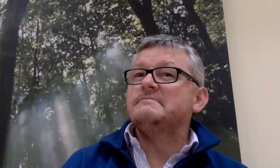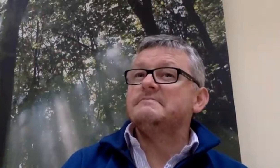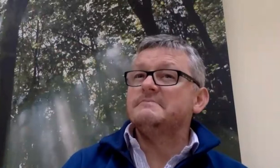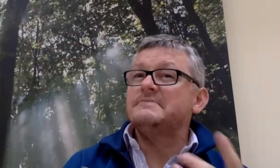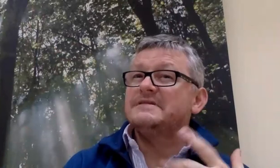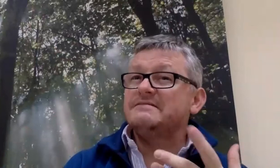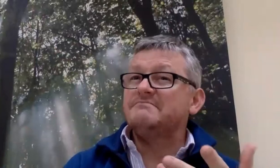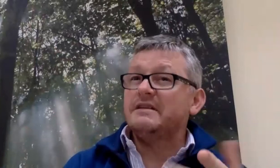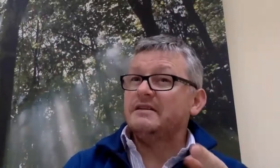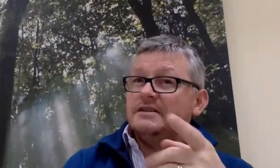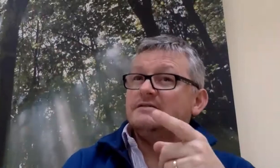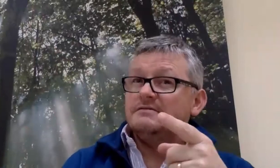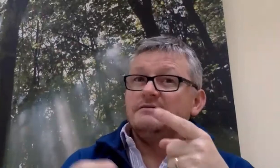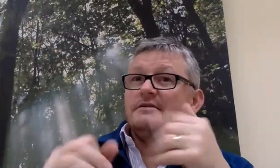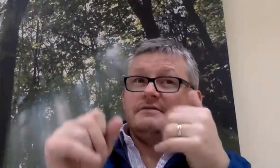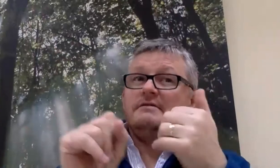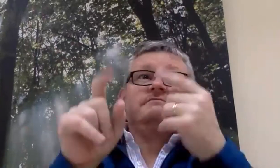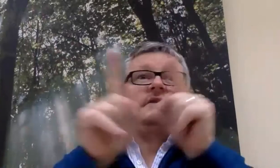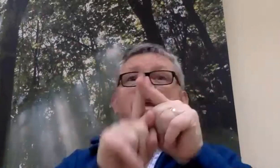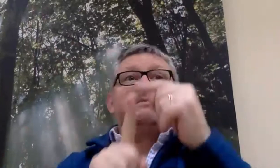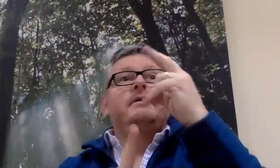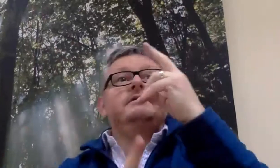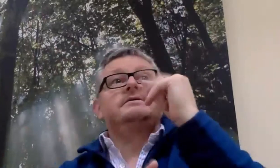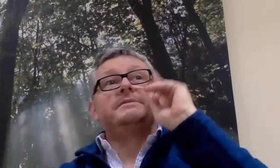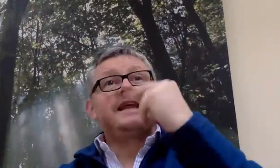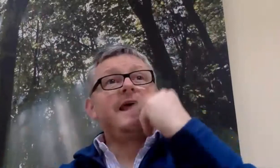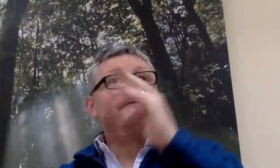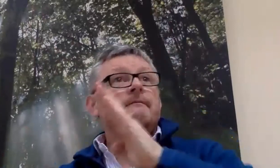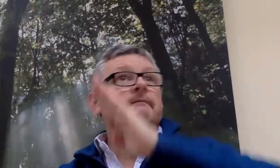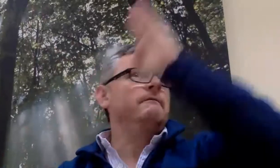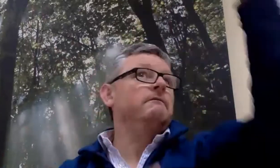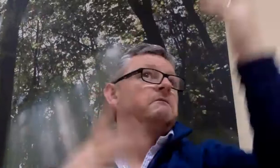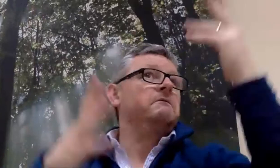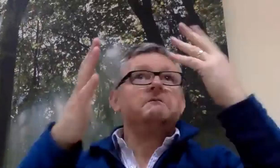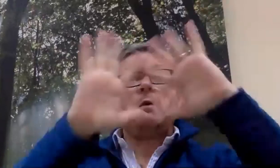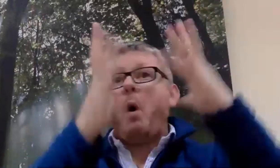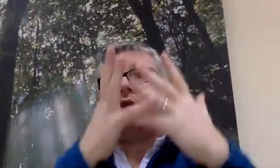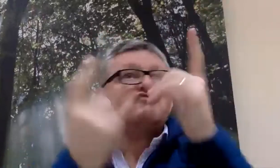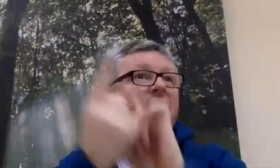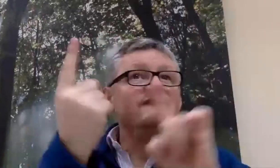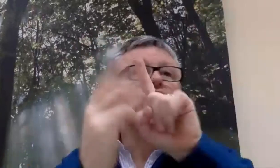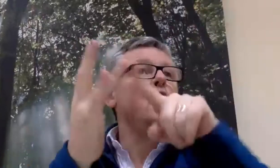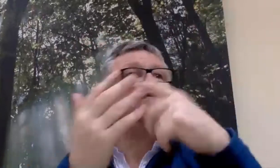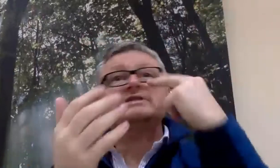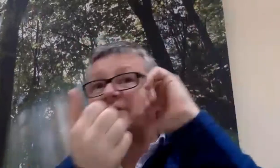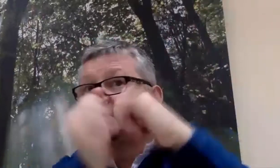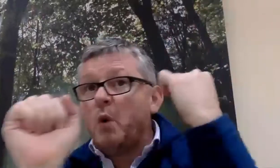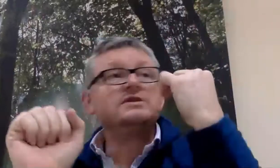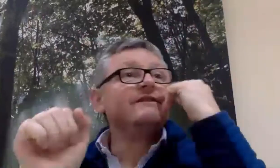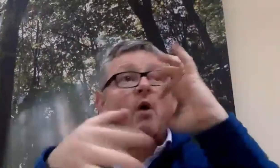with one another, you know, very, very readily, I would say. And I think the true is also true when deaf people go to